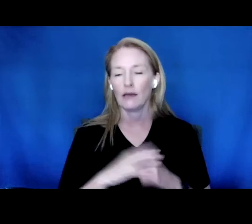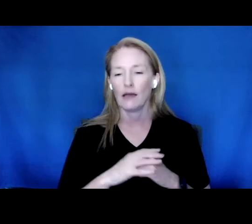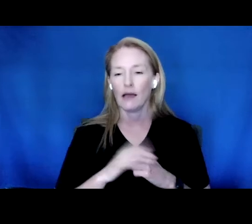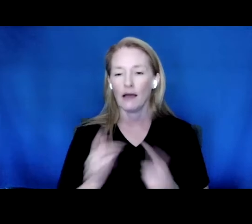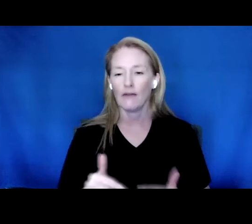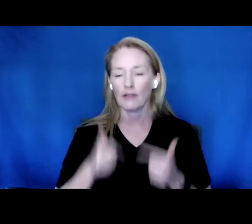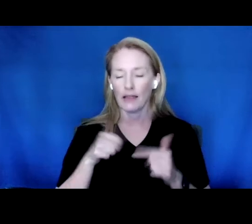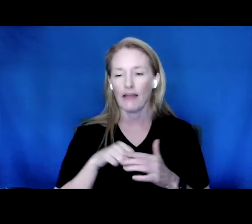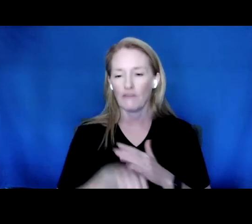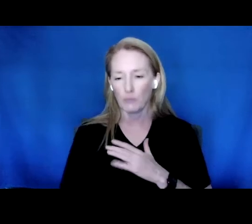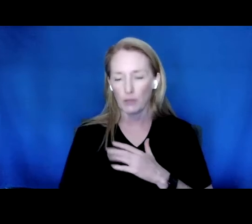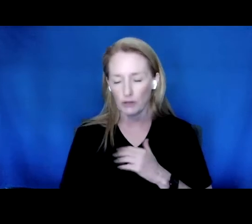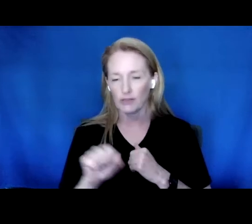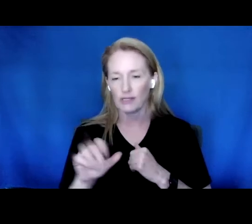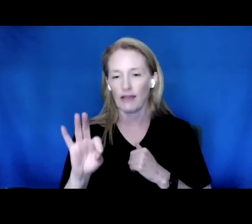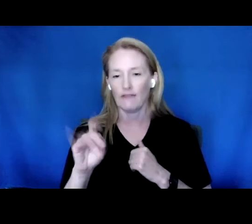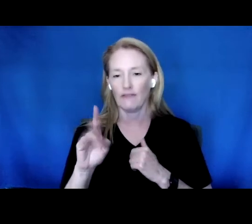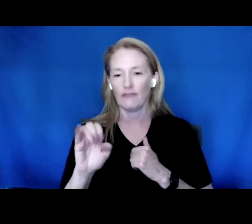of the